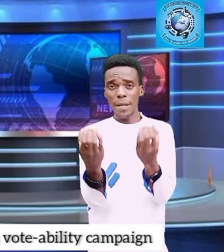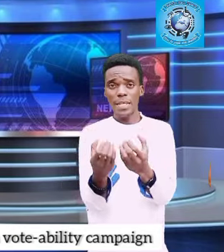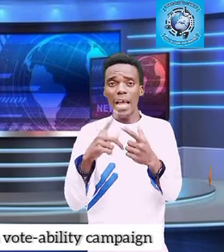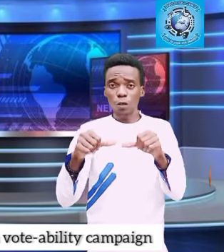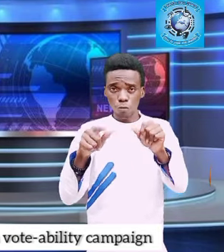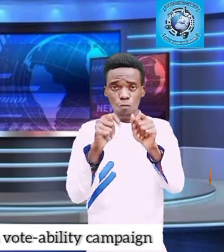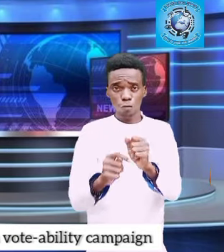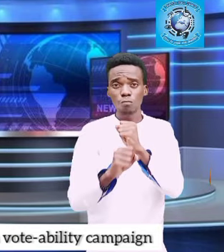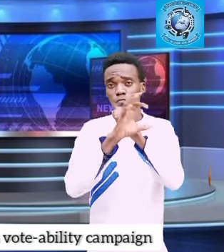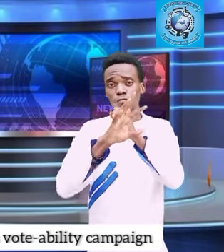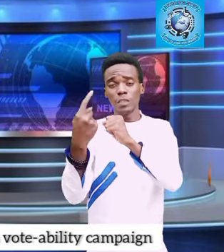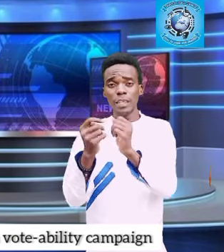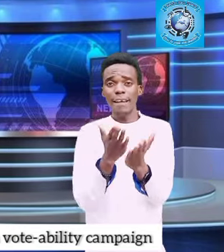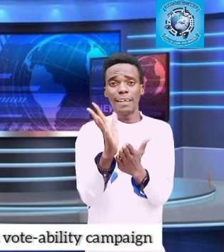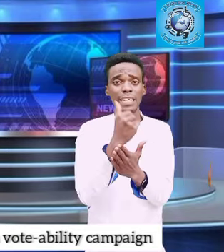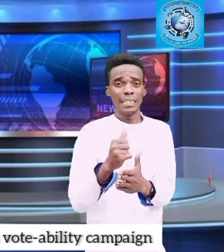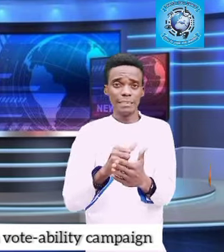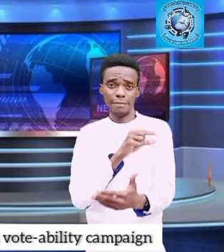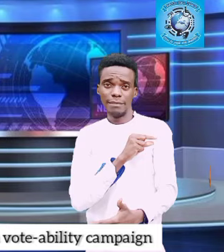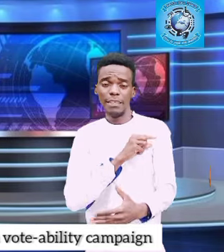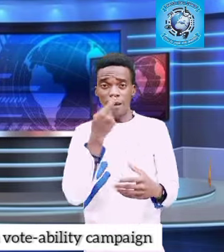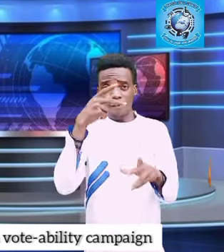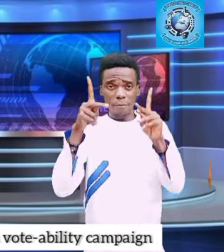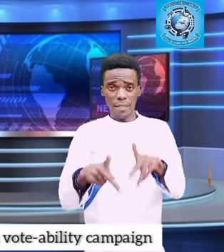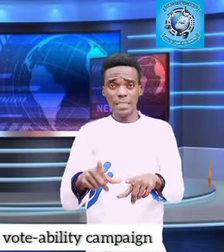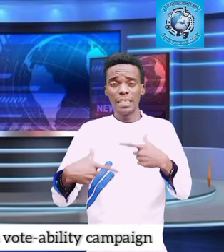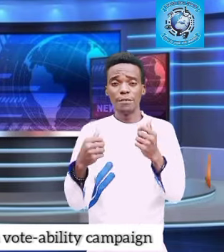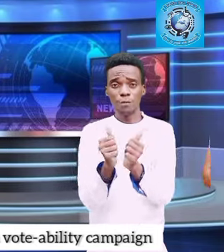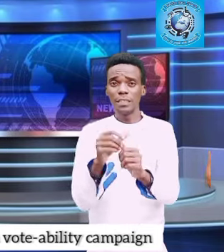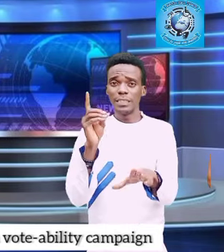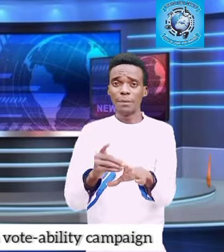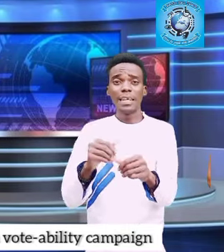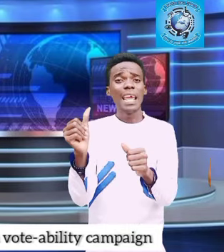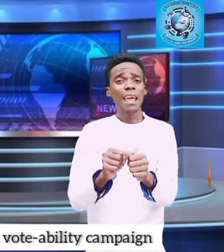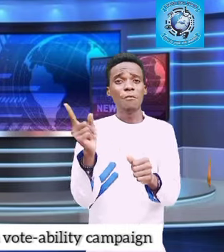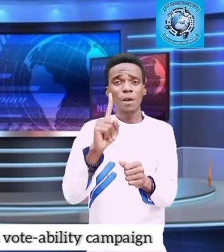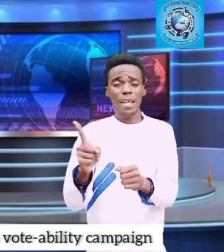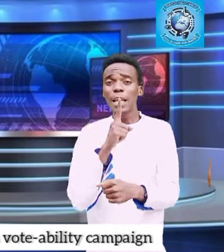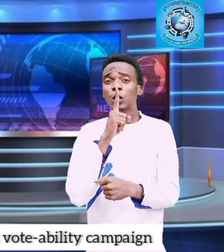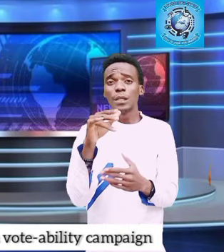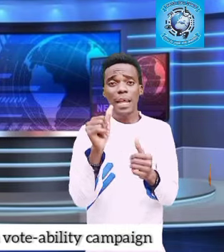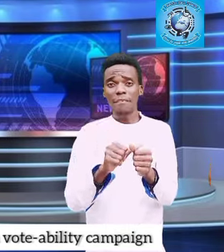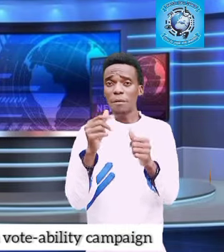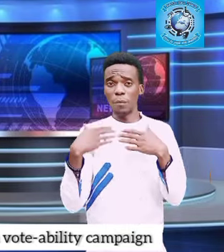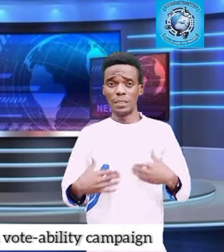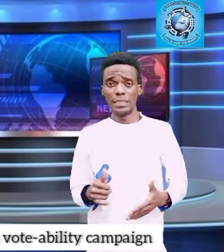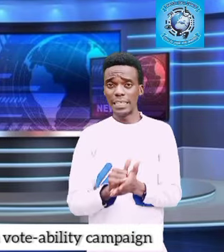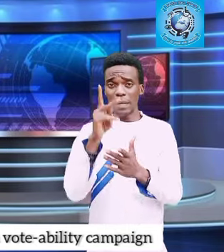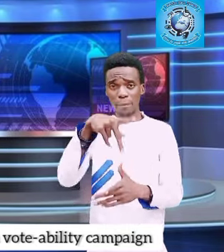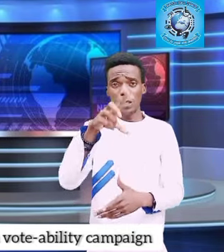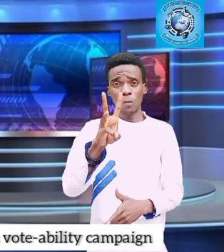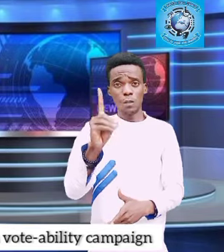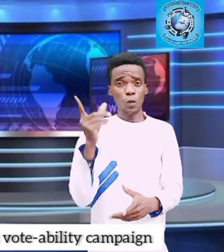amplify the rights and dignity of persons dealing with disabilities everywhere, ensuring everybody that PWDs will